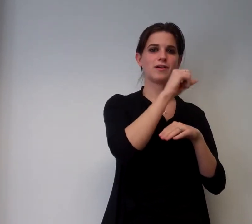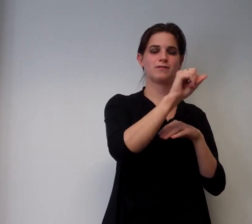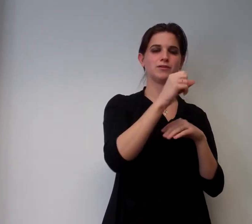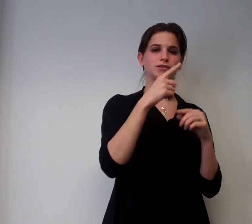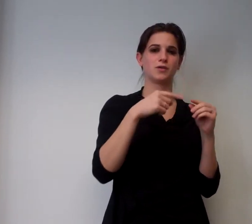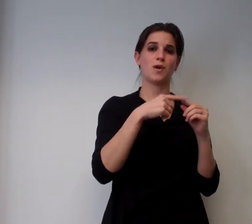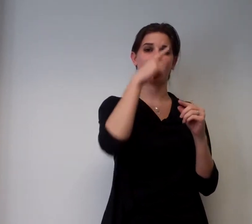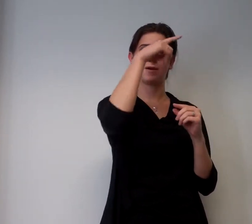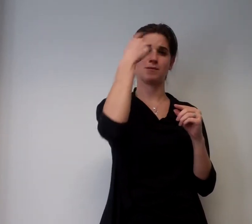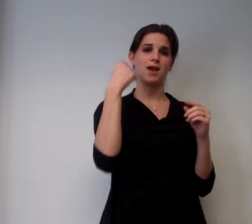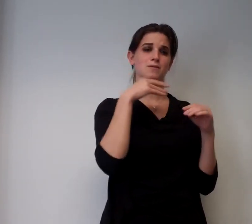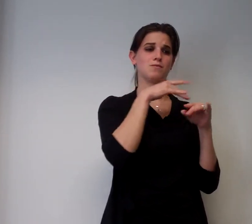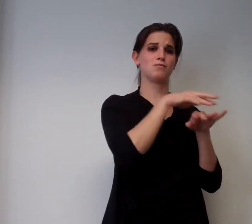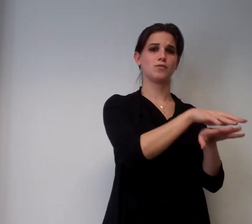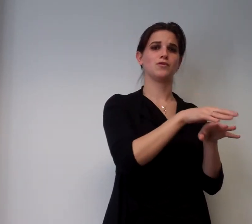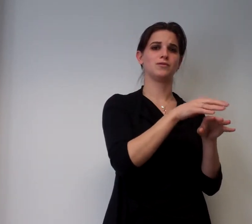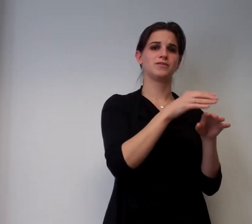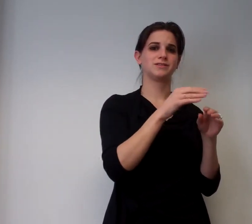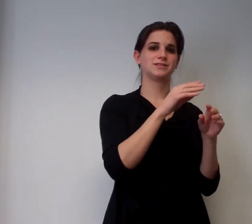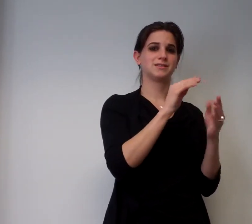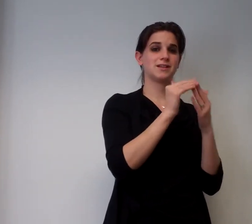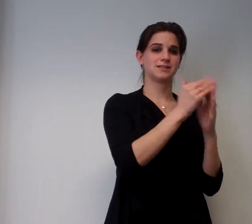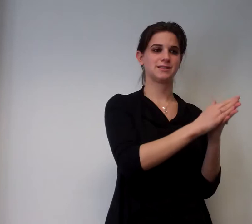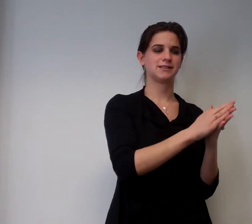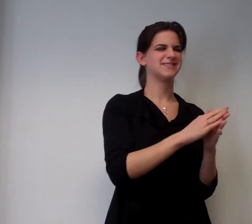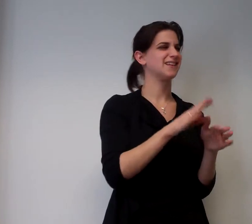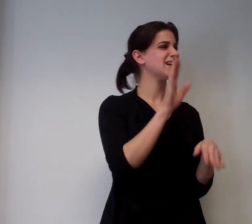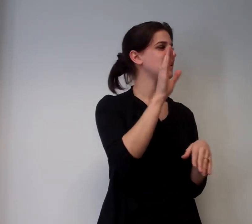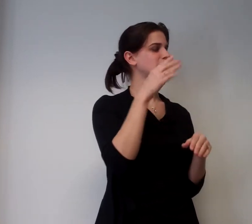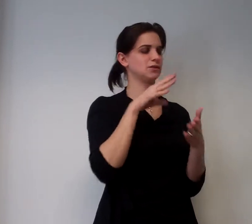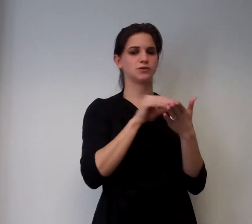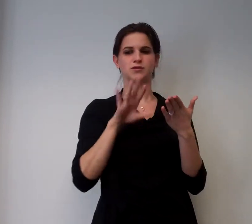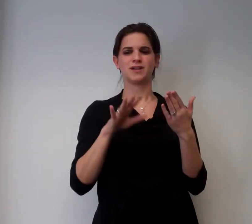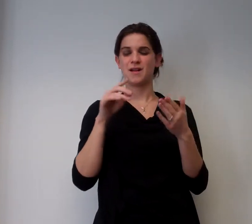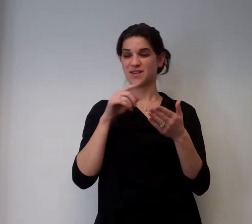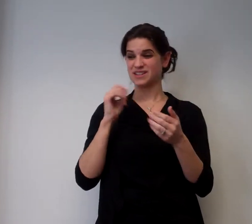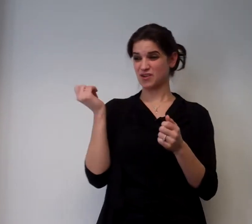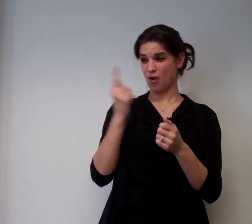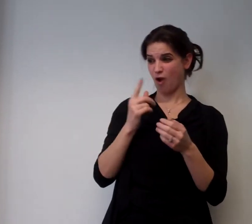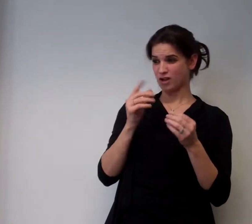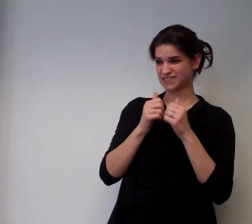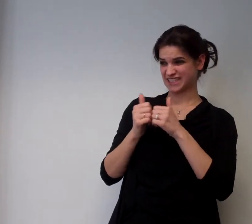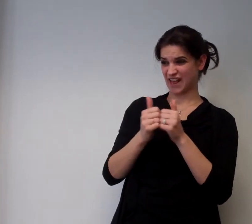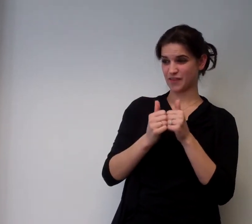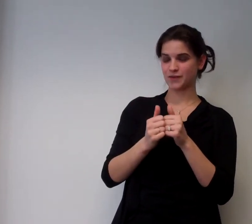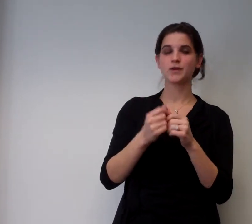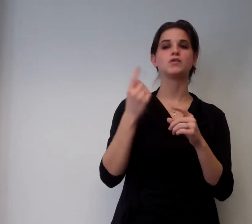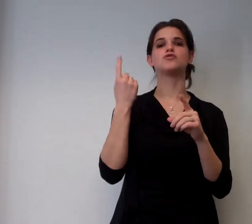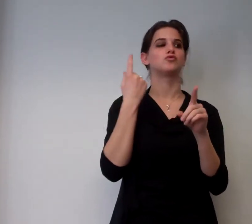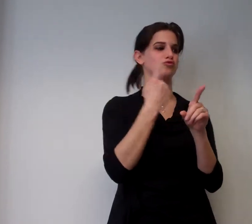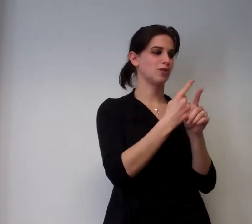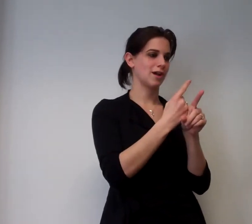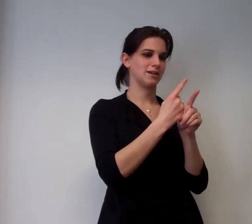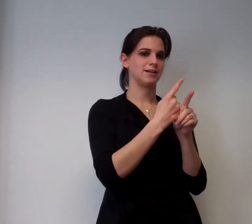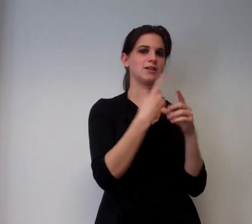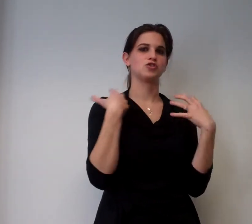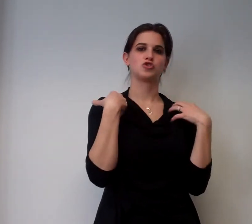all together? Very good, because they're all together, right? There was strength in numbers, right? And while they were dispersed across the countryside